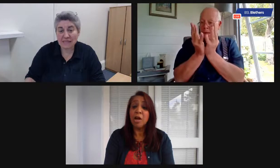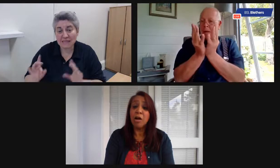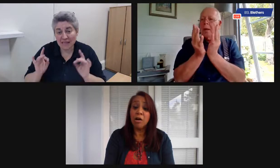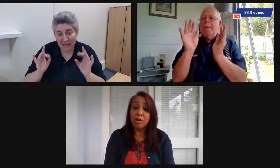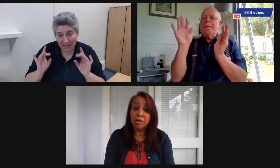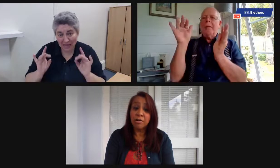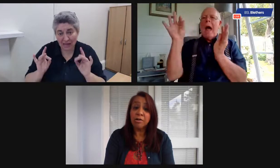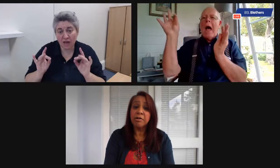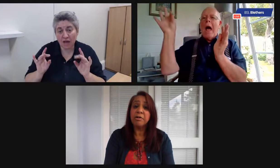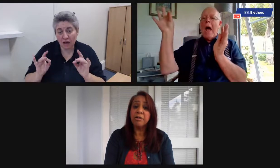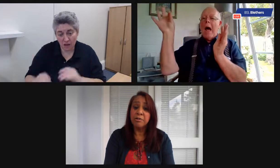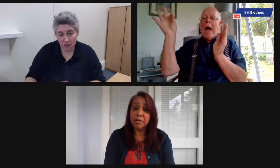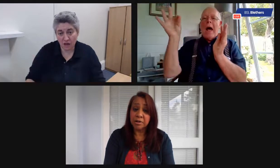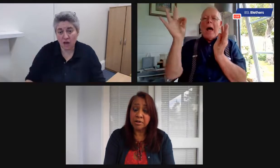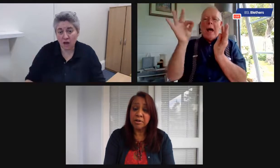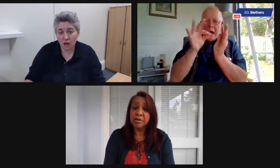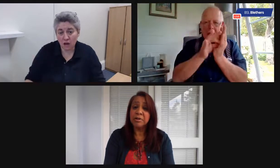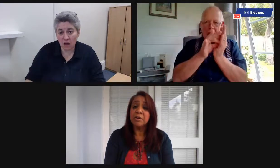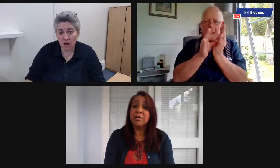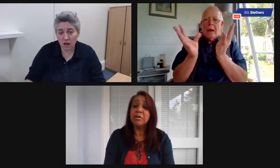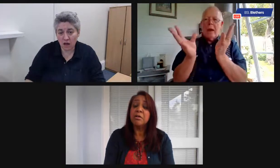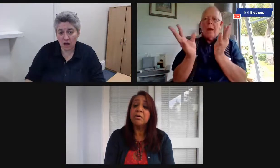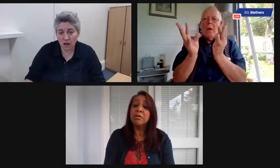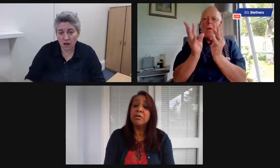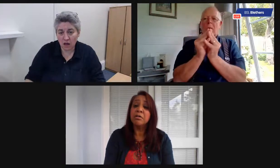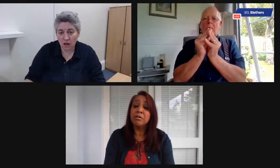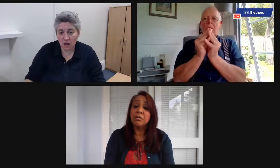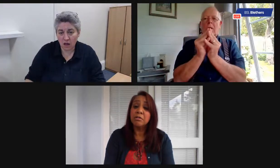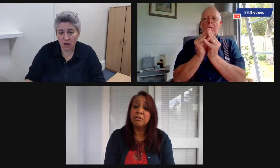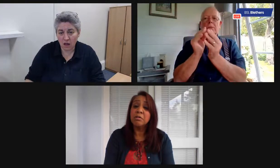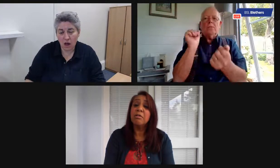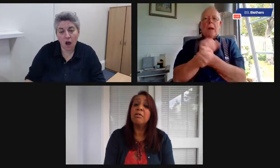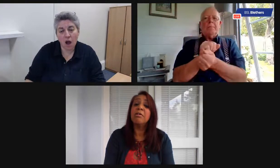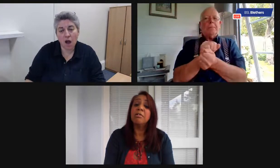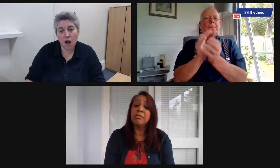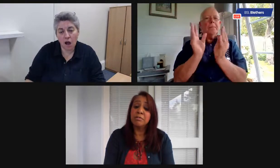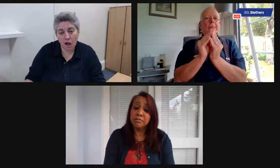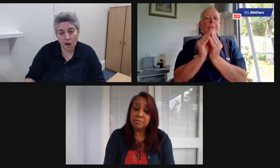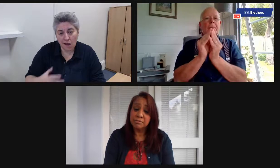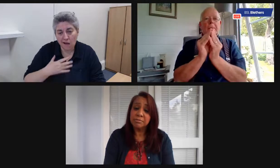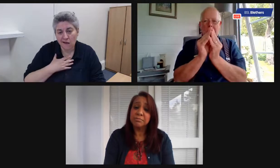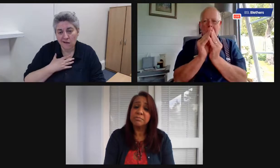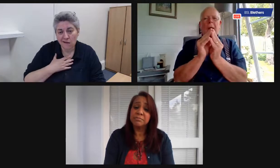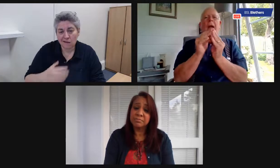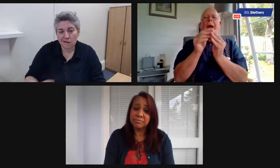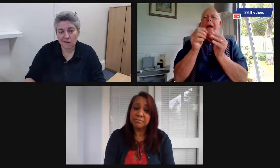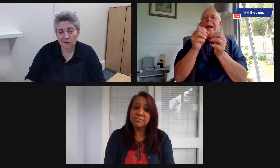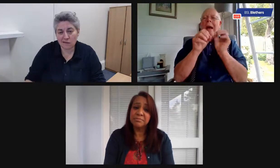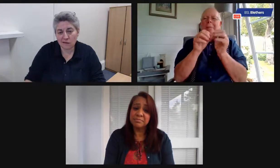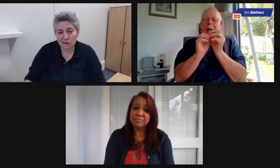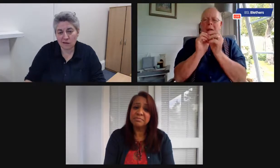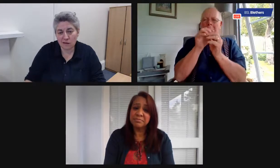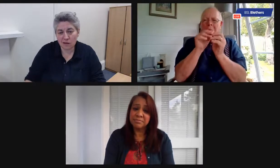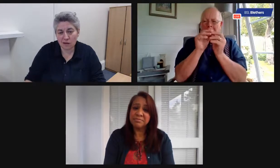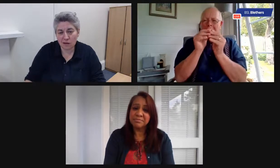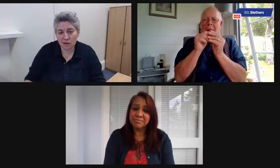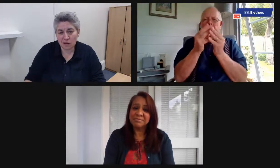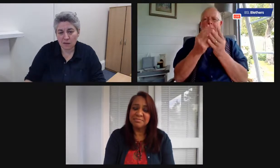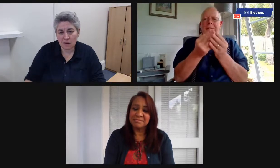filaments sticking out from ah, its like fronds. sticky fingers. And they're very sticky, exactly. And so when an insect flies in,